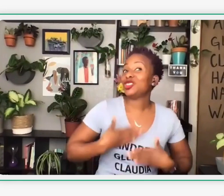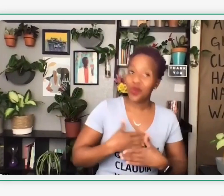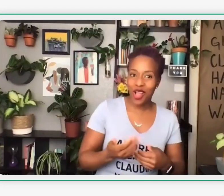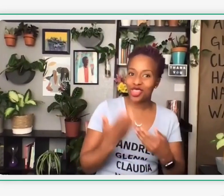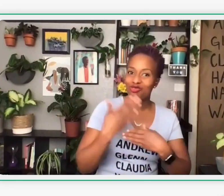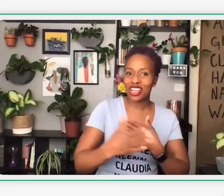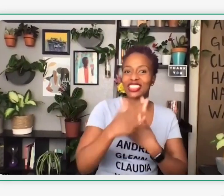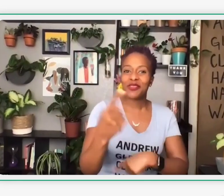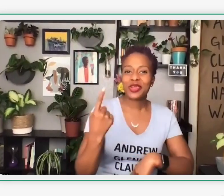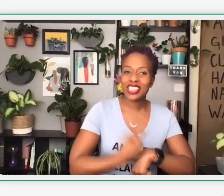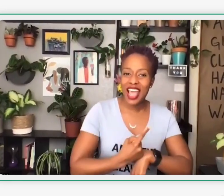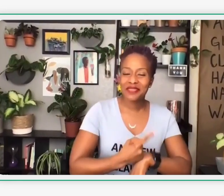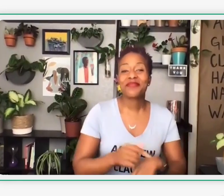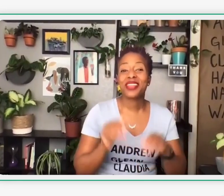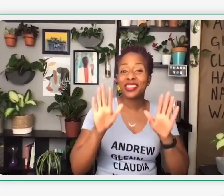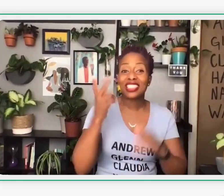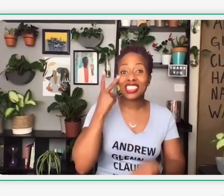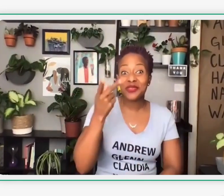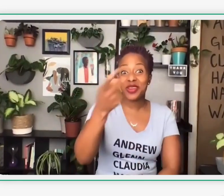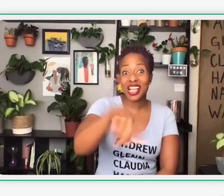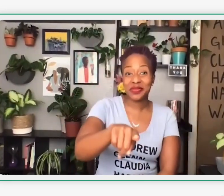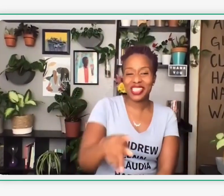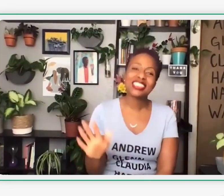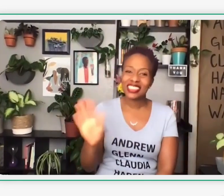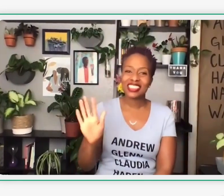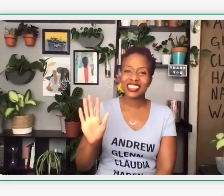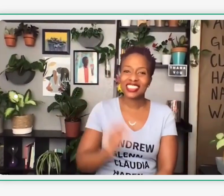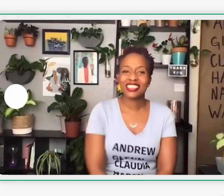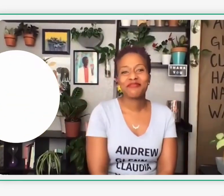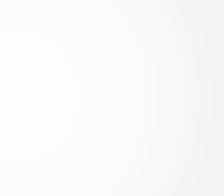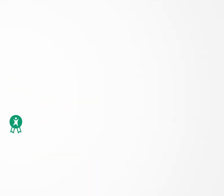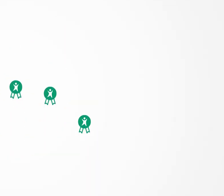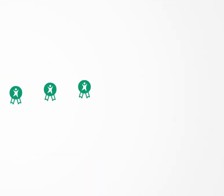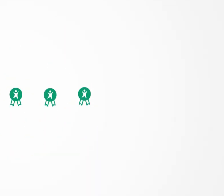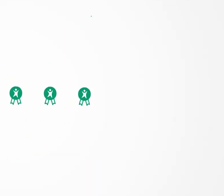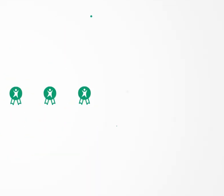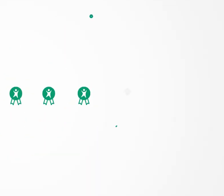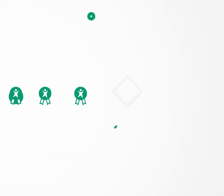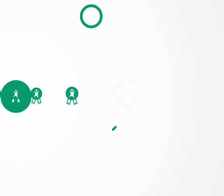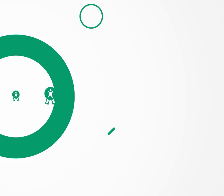So enjoy the rest of your day, and we will see you next week. Thanks. Bye-bye.